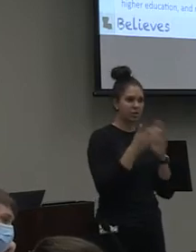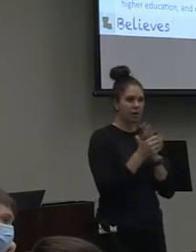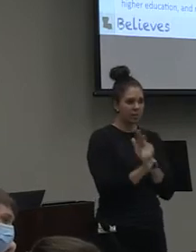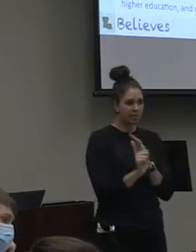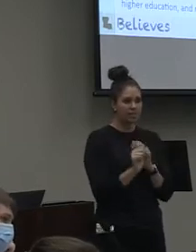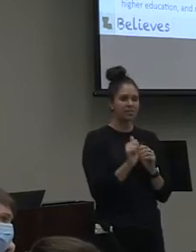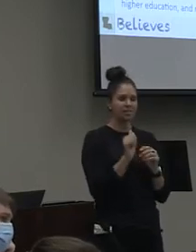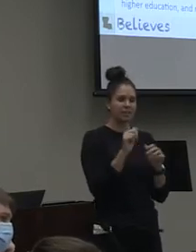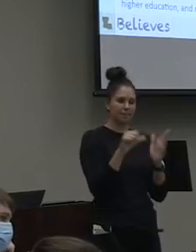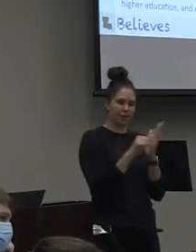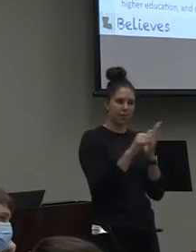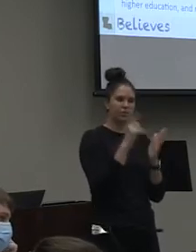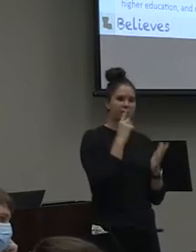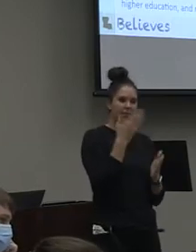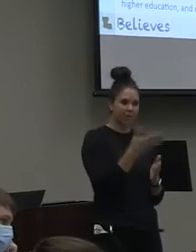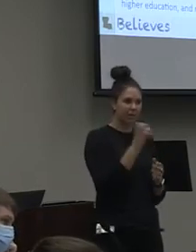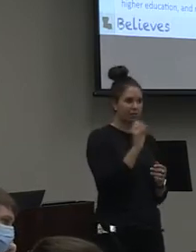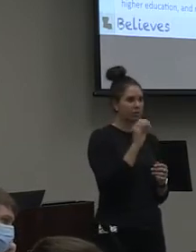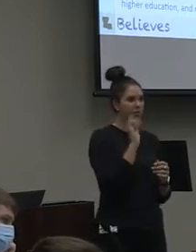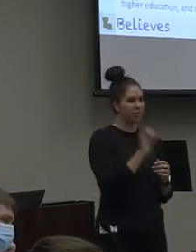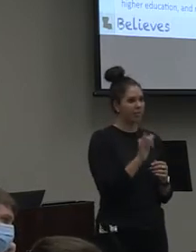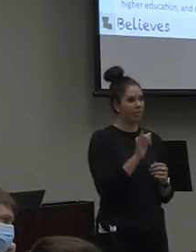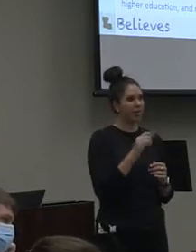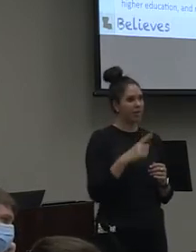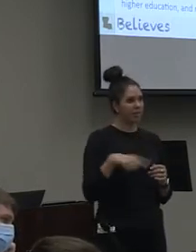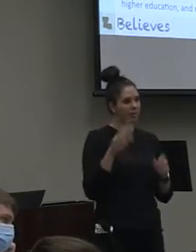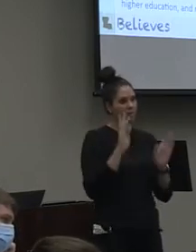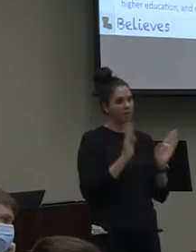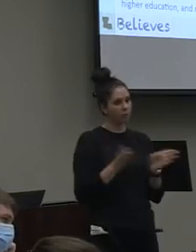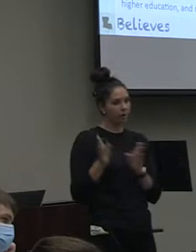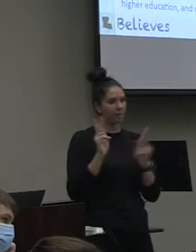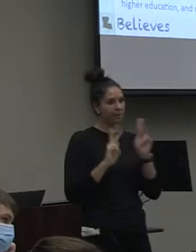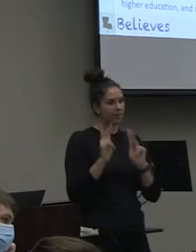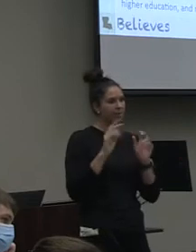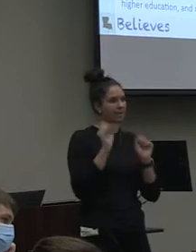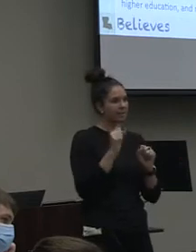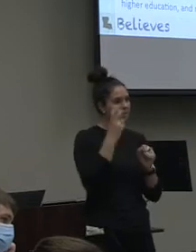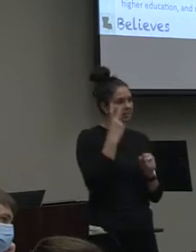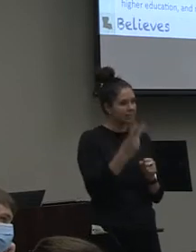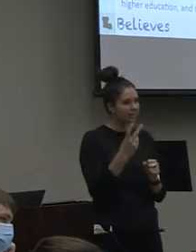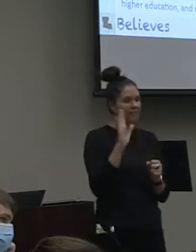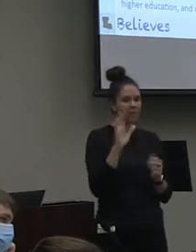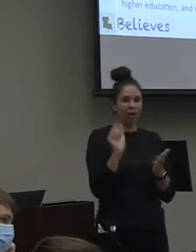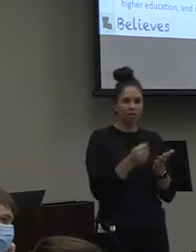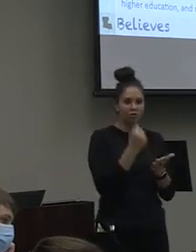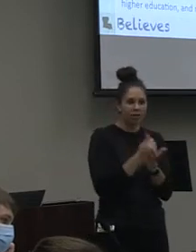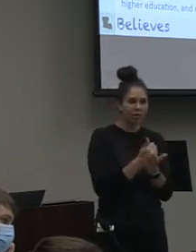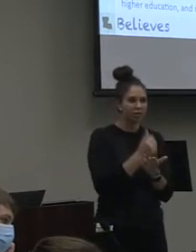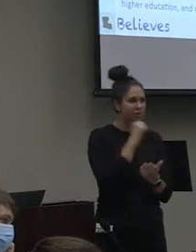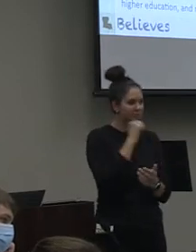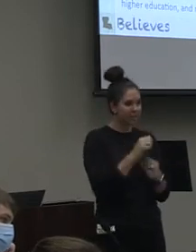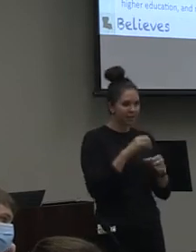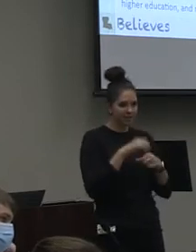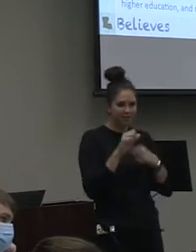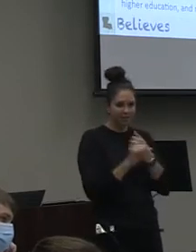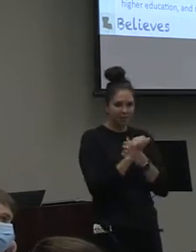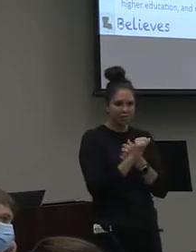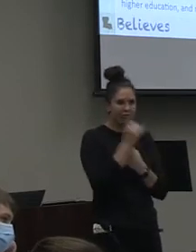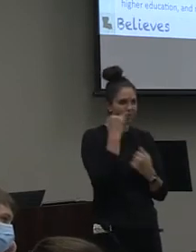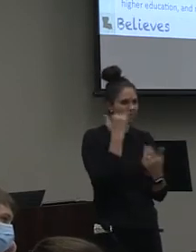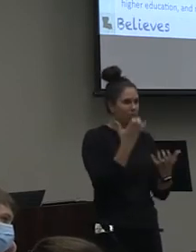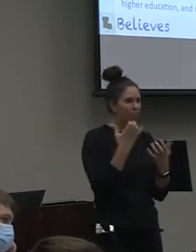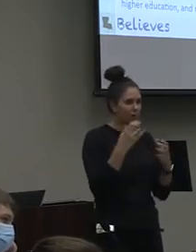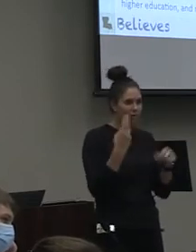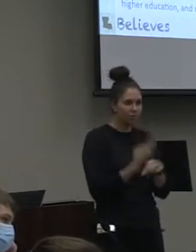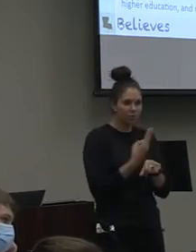changes there, so that prep providers can see their accreditation's not in danger if they want to adopt some of these,